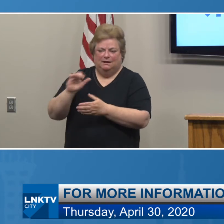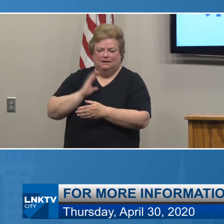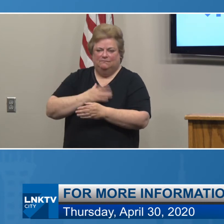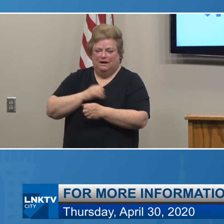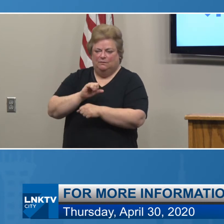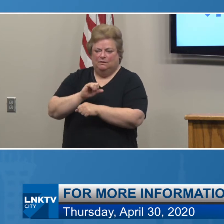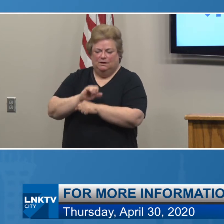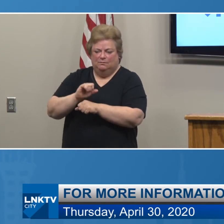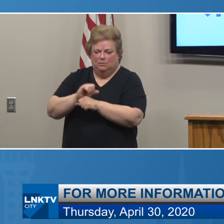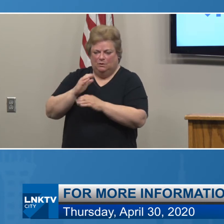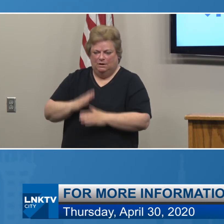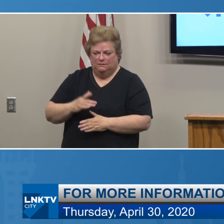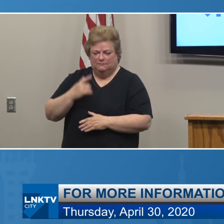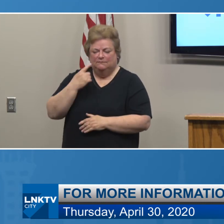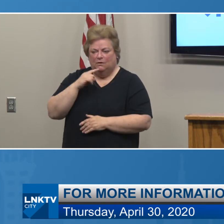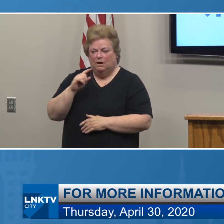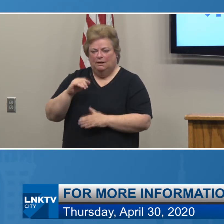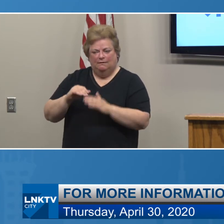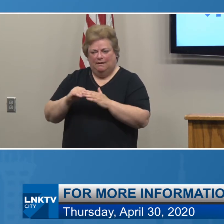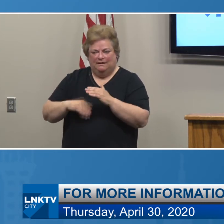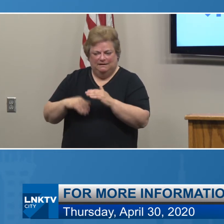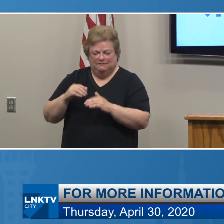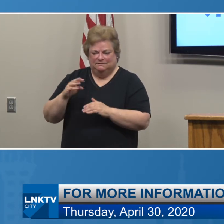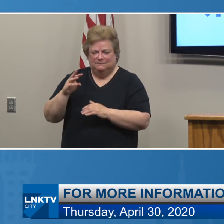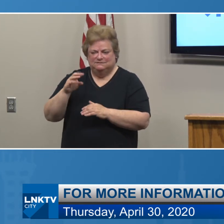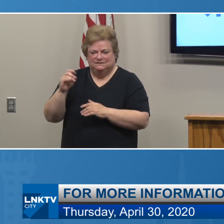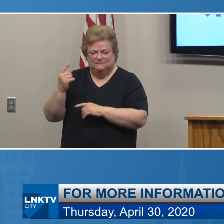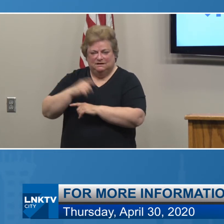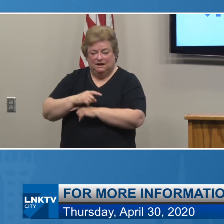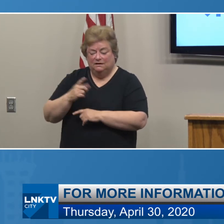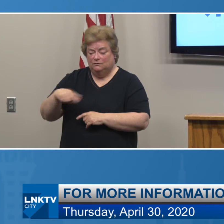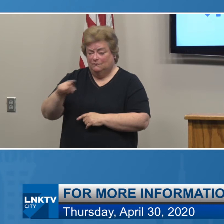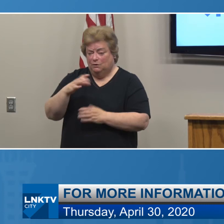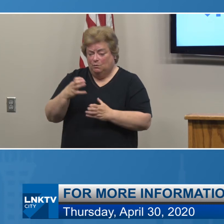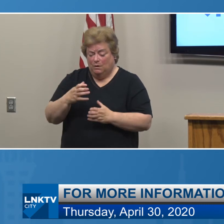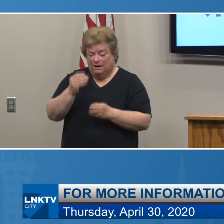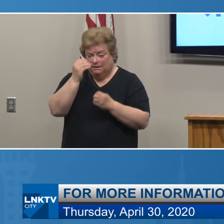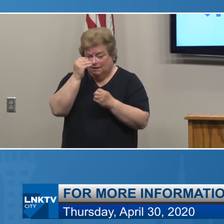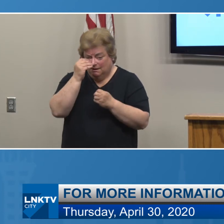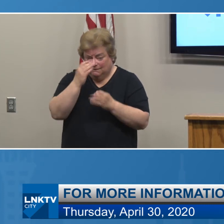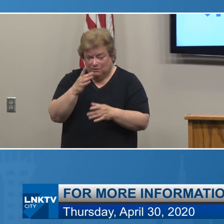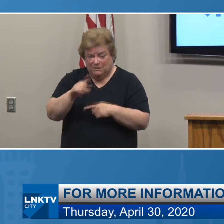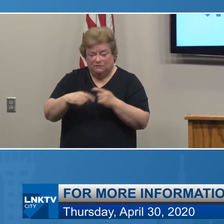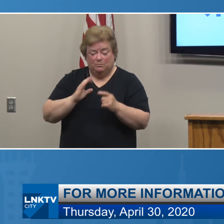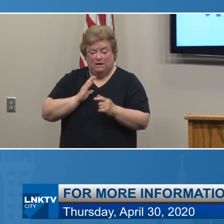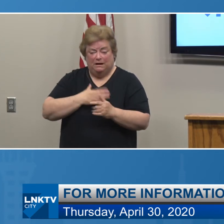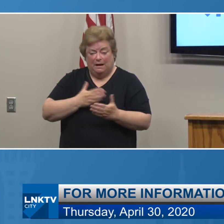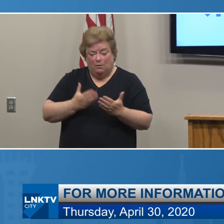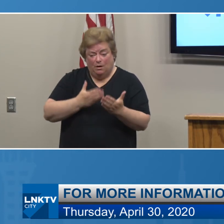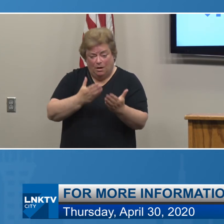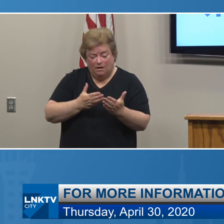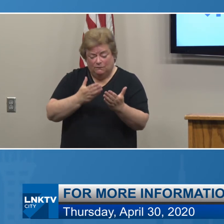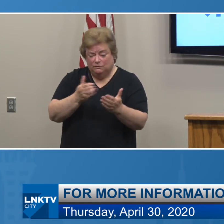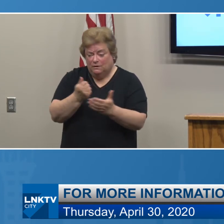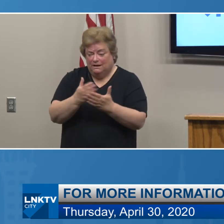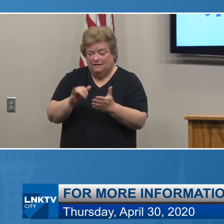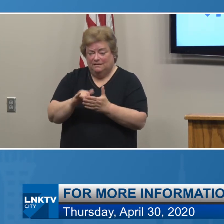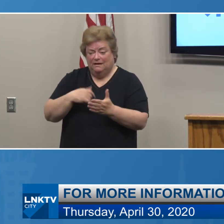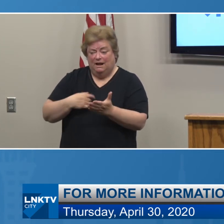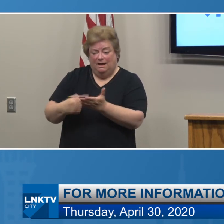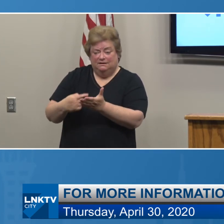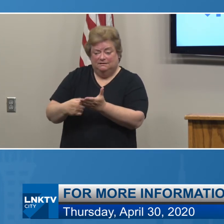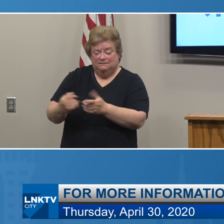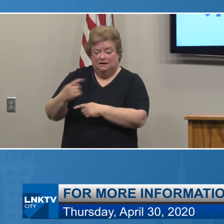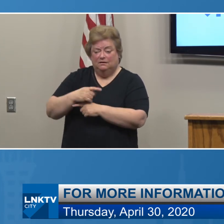60 days during this time of uncertainty. So if anybody would like more information about the offers or anything else I talked about today, feel